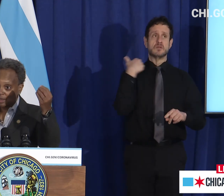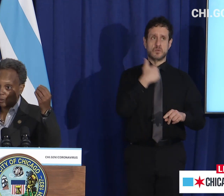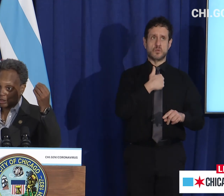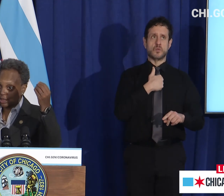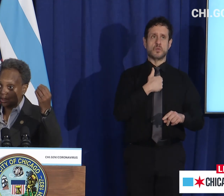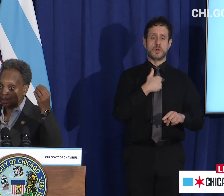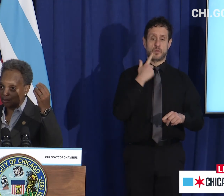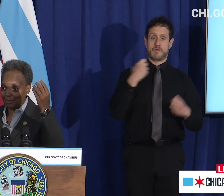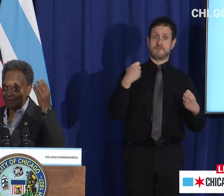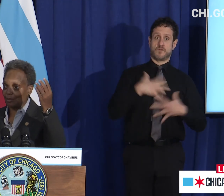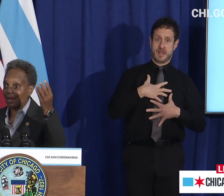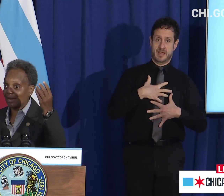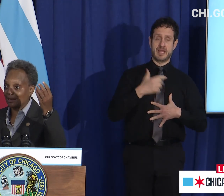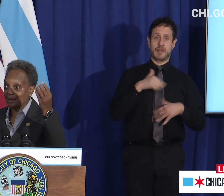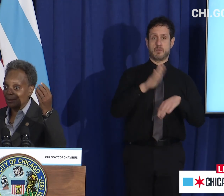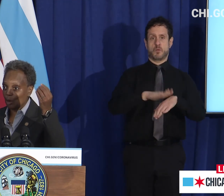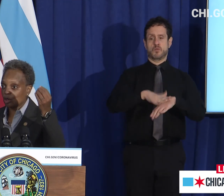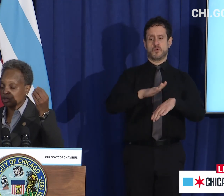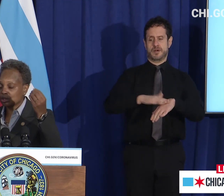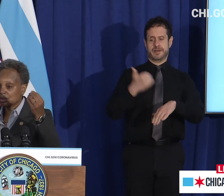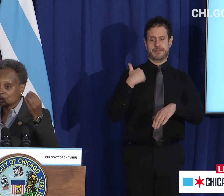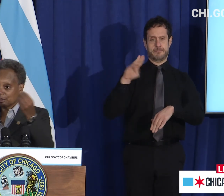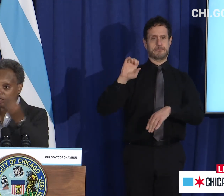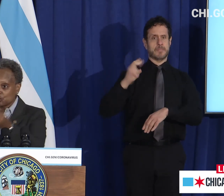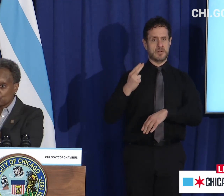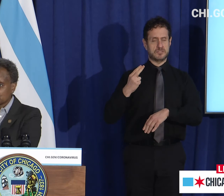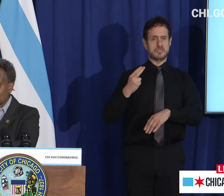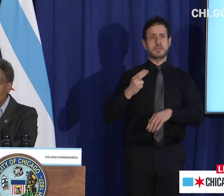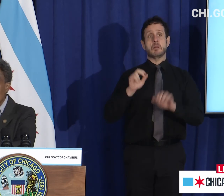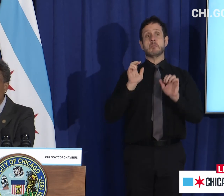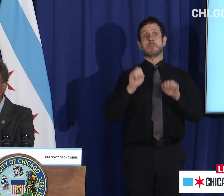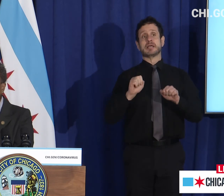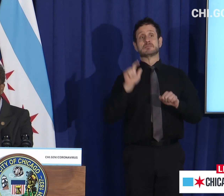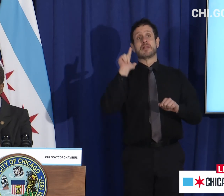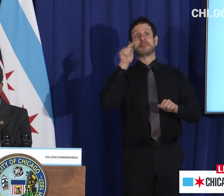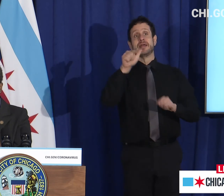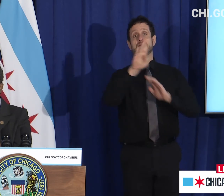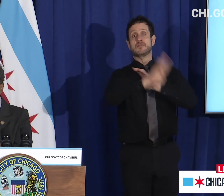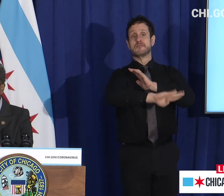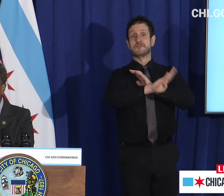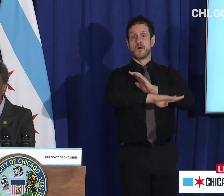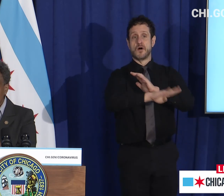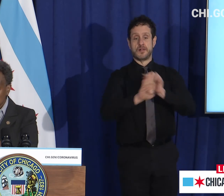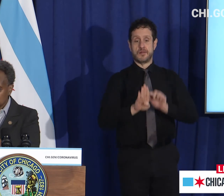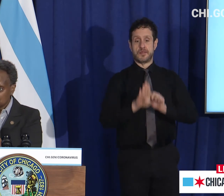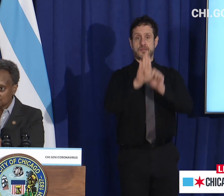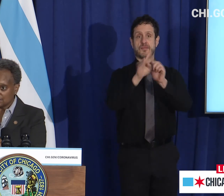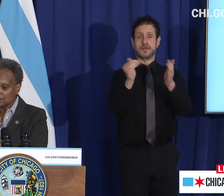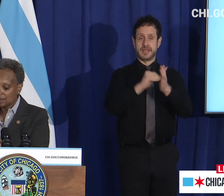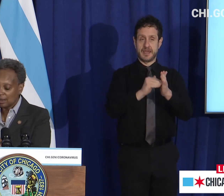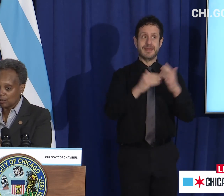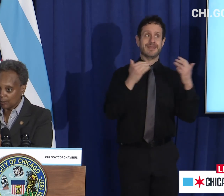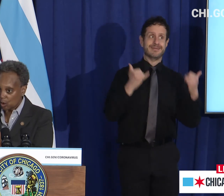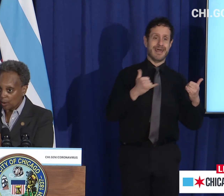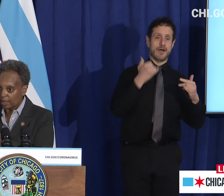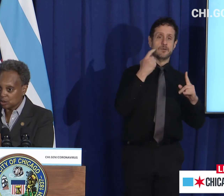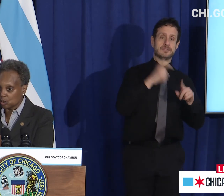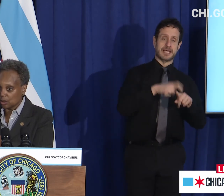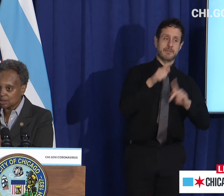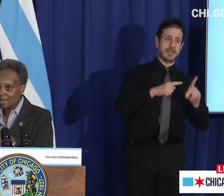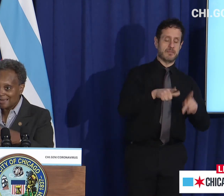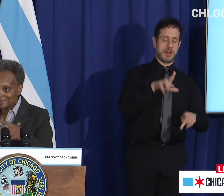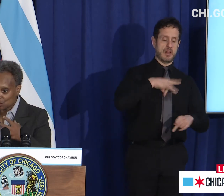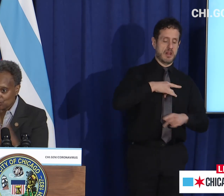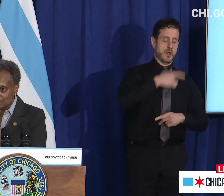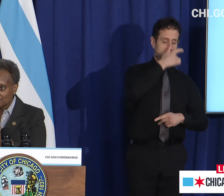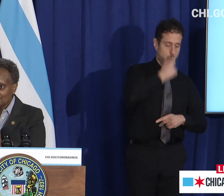feared and we're signaling even back in March the potential for a second wave. It's cold, it's flu season, people are going